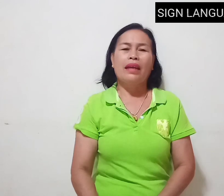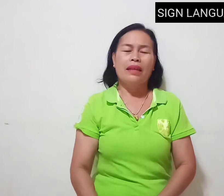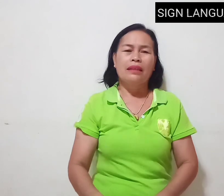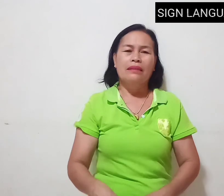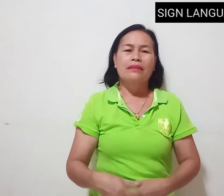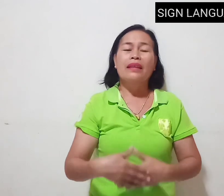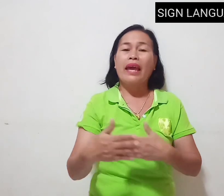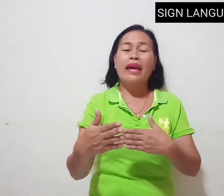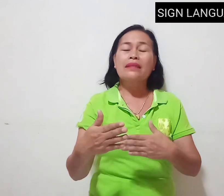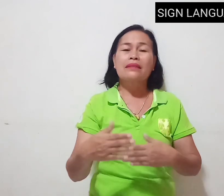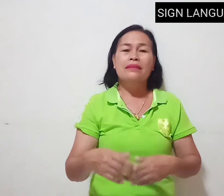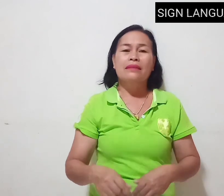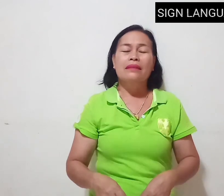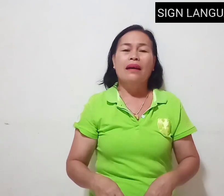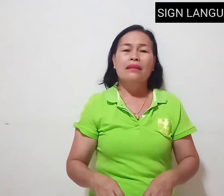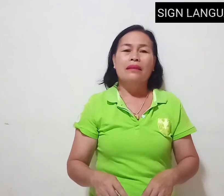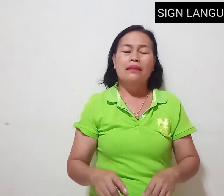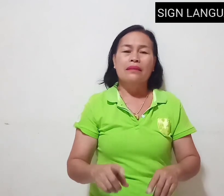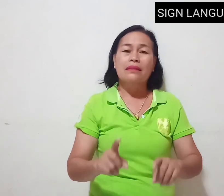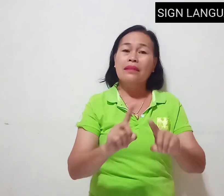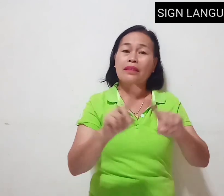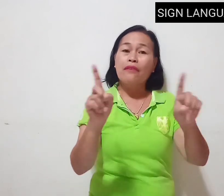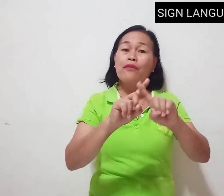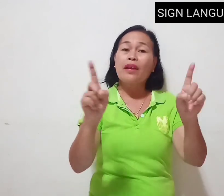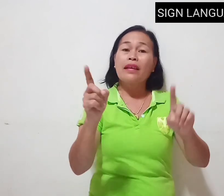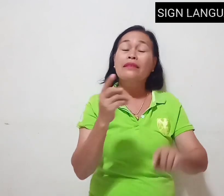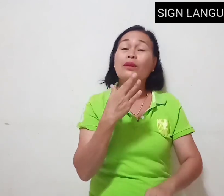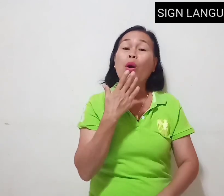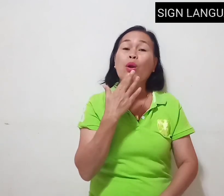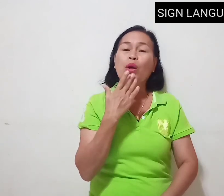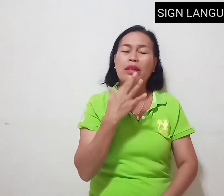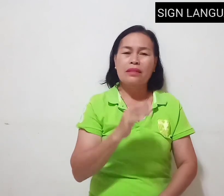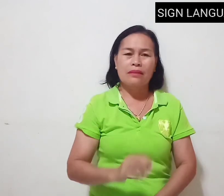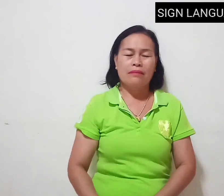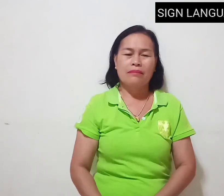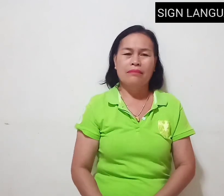Okay, next is the different colors.